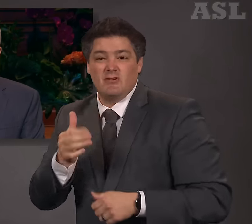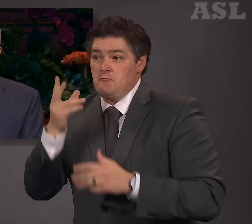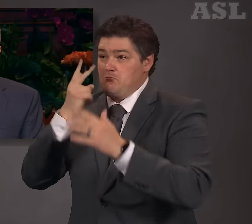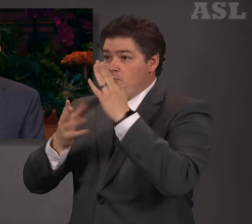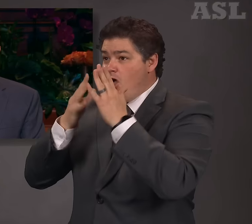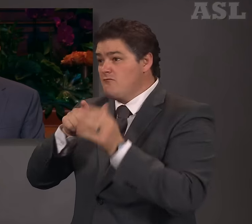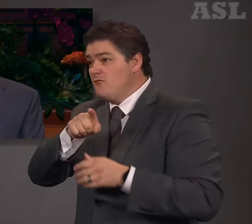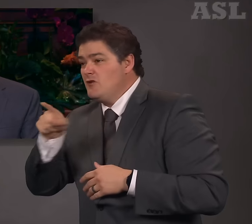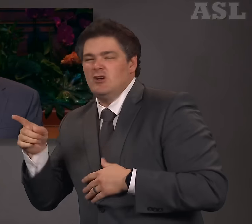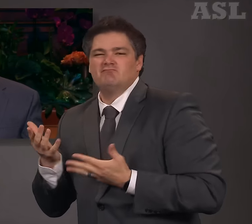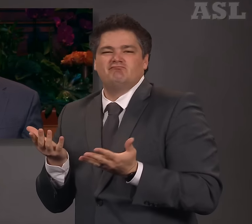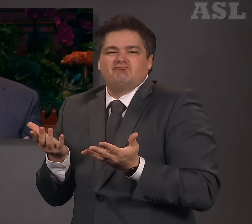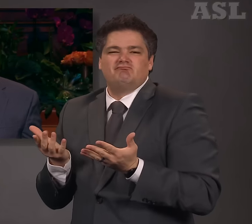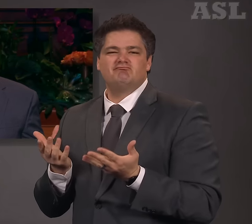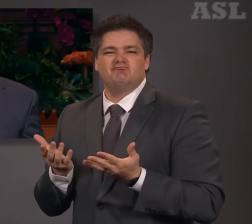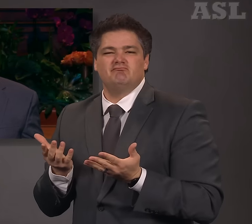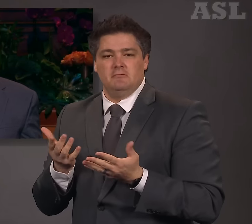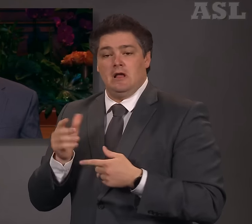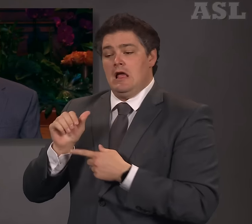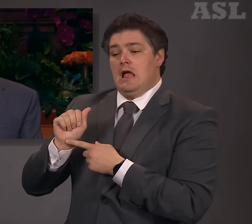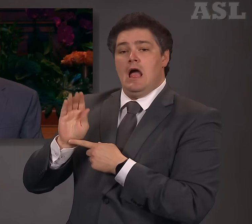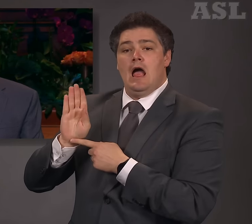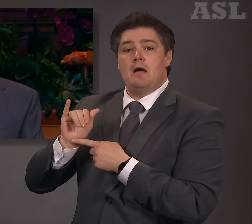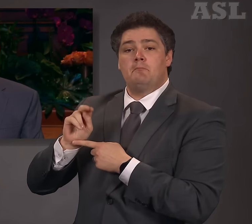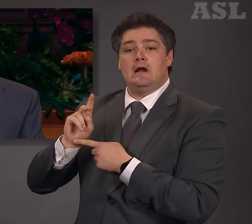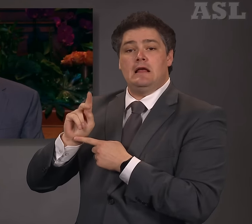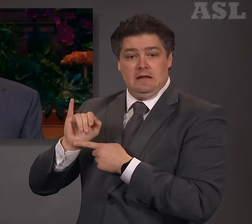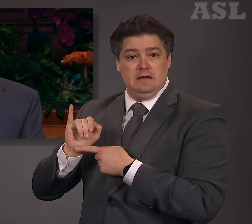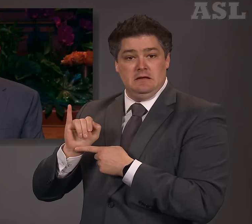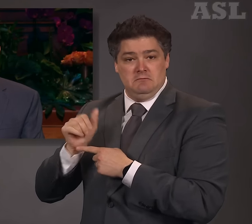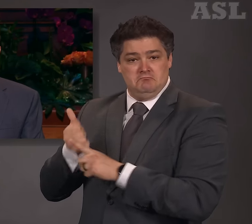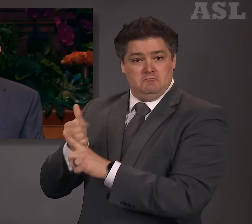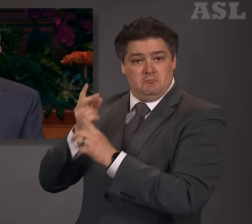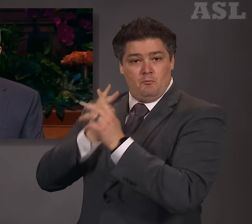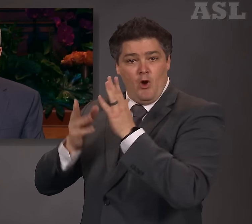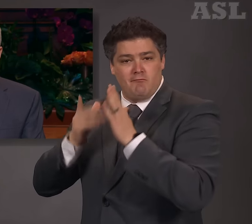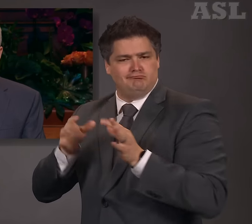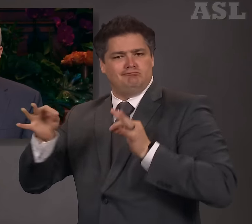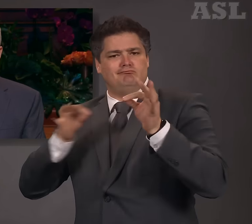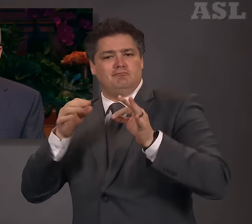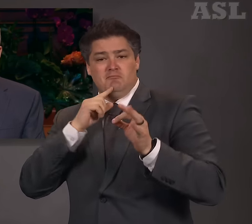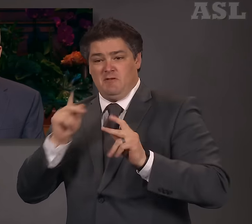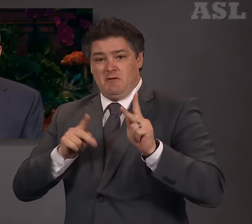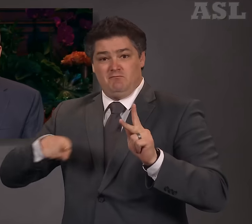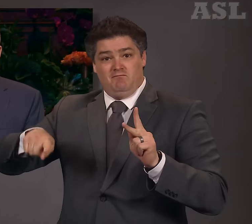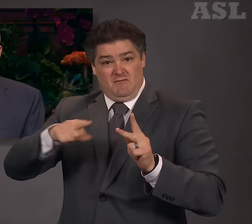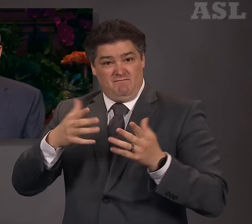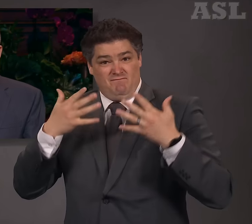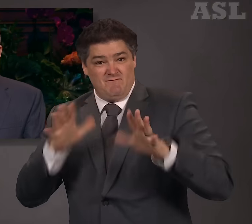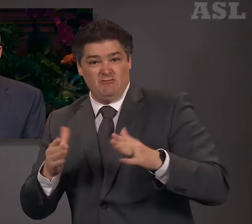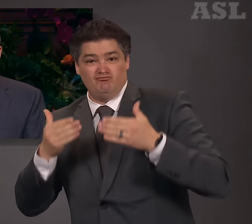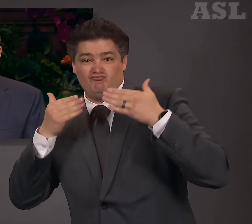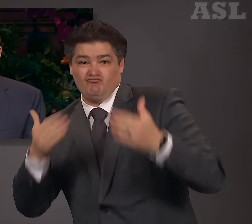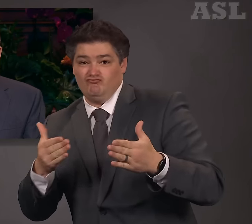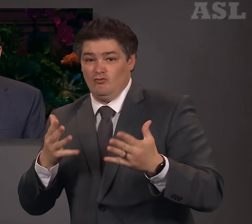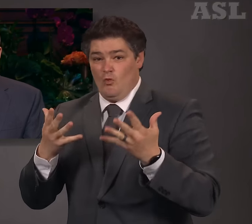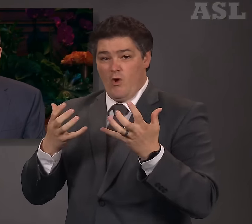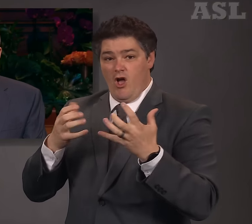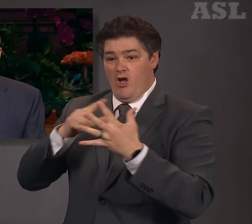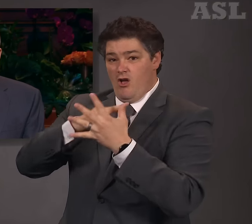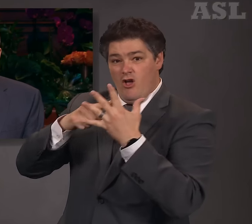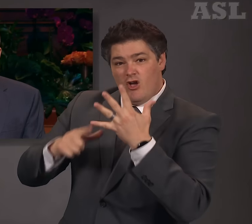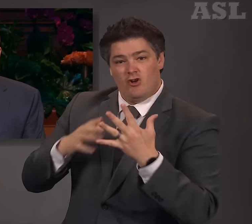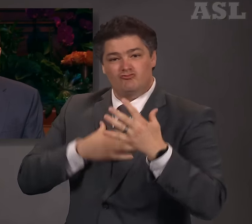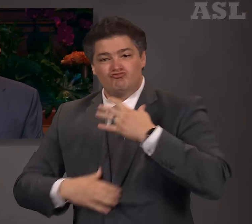and desires, having never called upon the Lord while the arms of mercy were extended towards them, for the arms of mercy